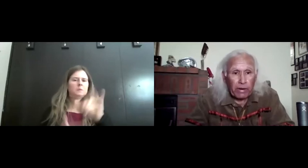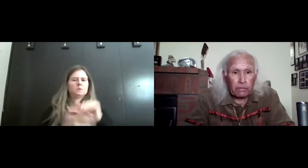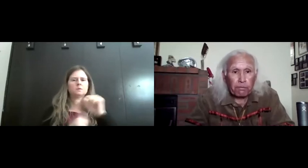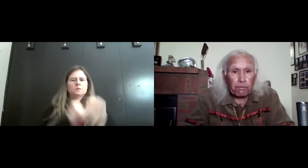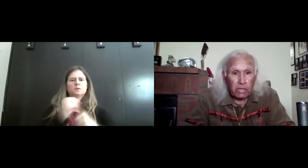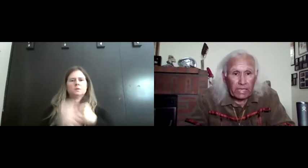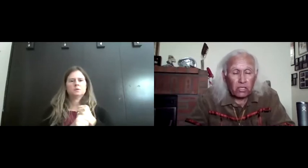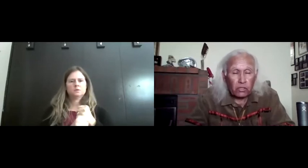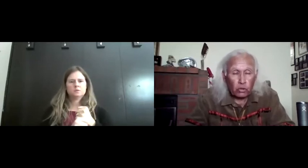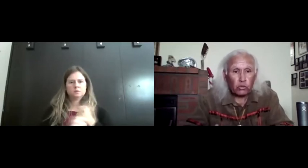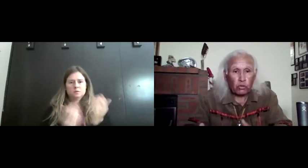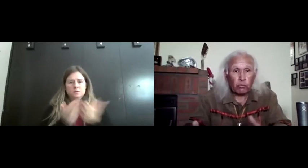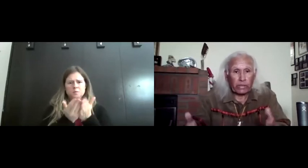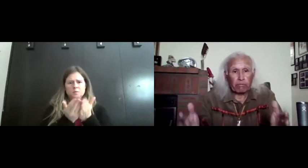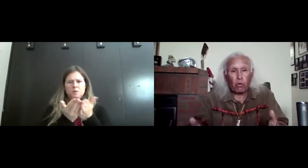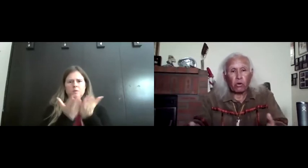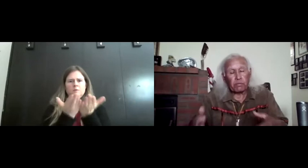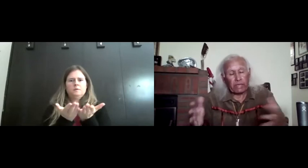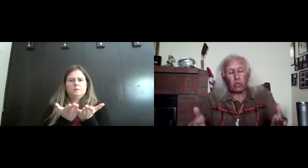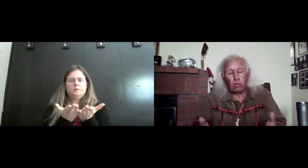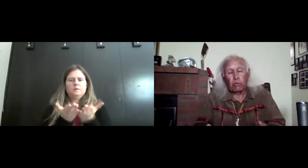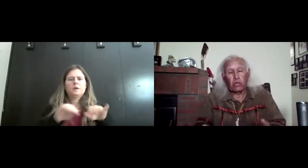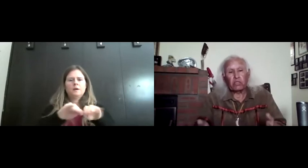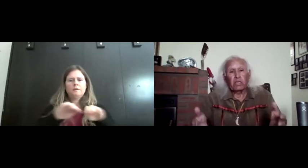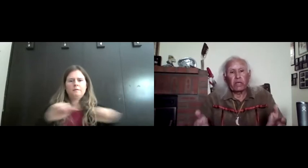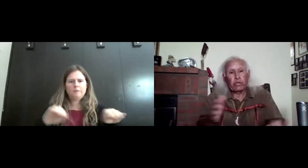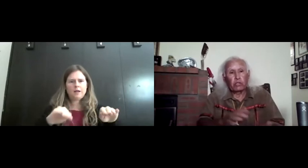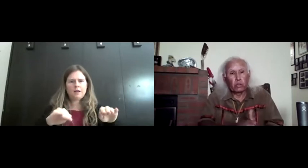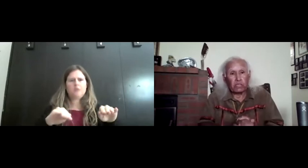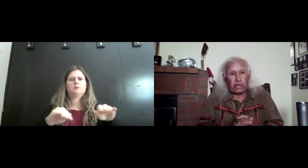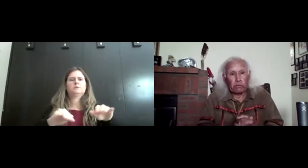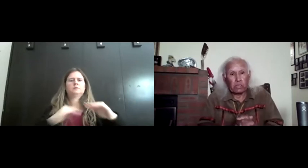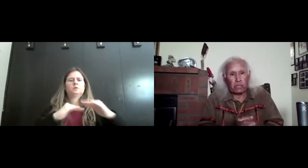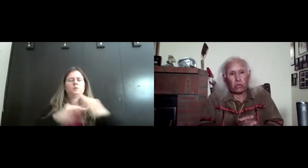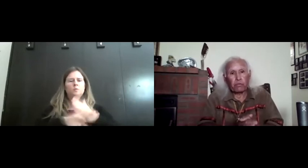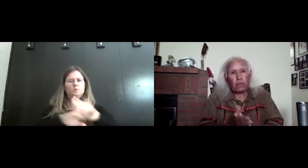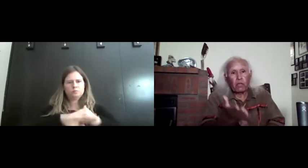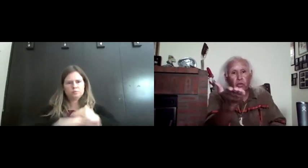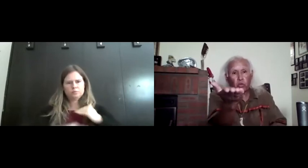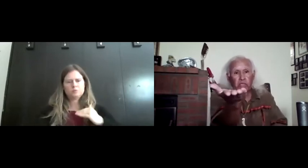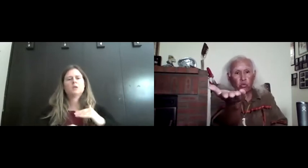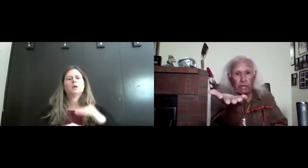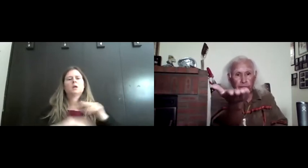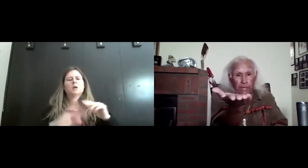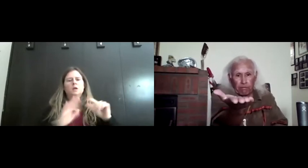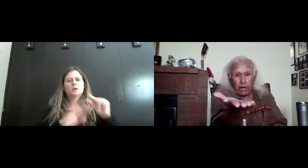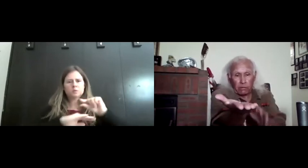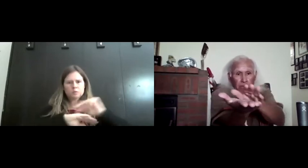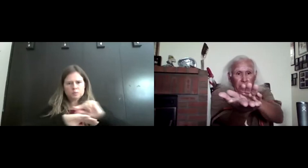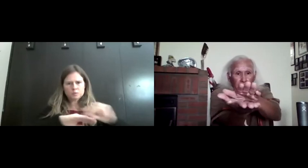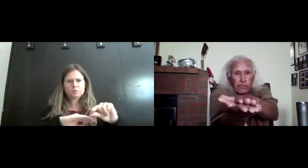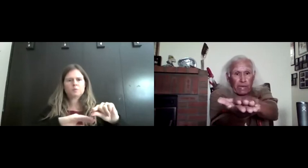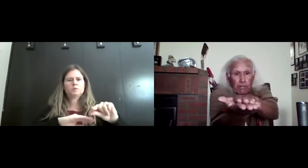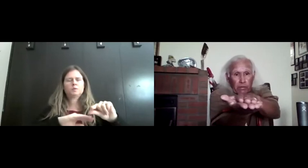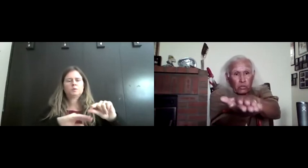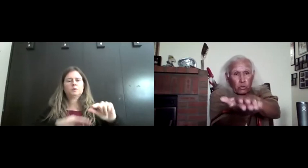flat bottom plank canoes so that we get boards, make our own boards, and we glue and tie them together. The reason we make flat bottom